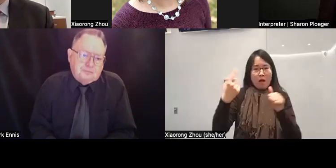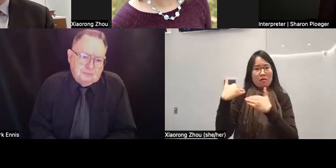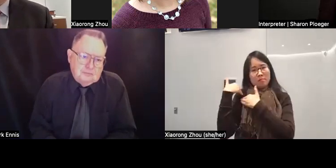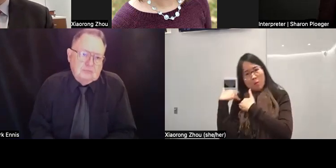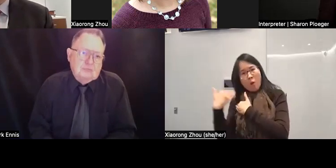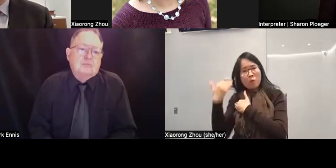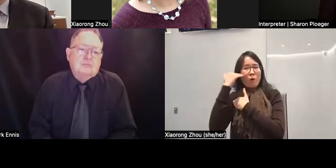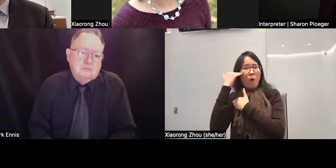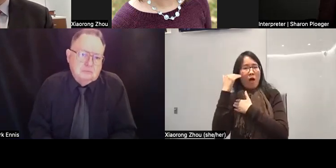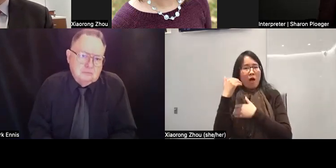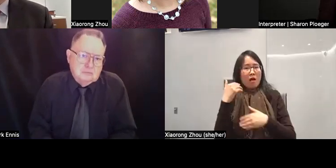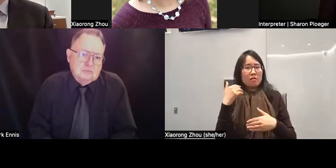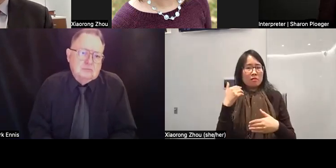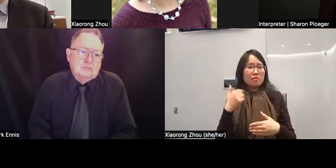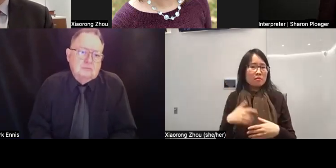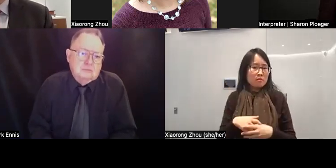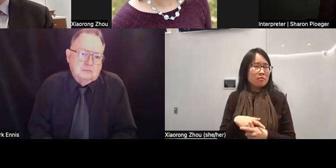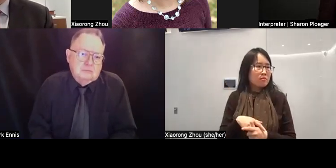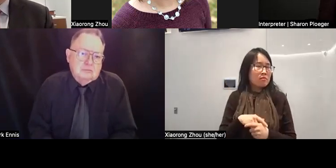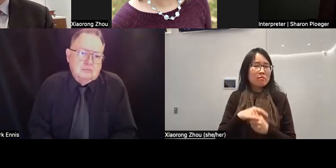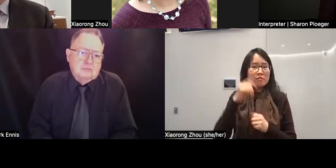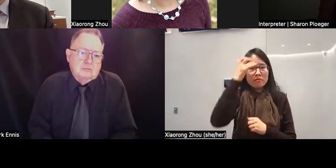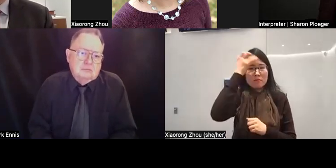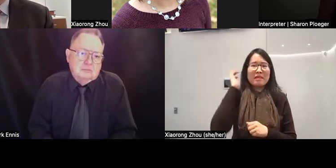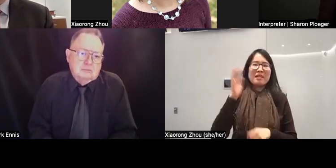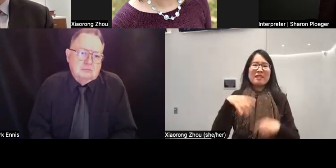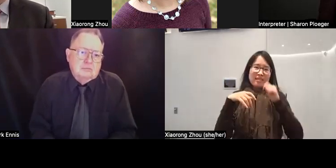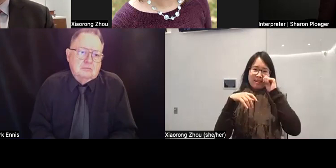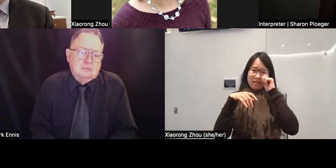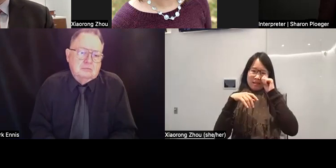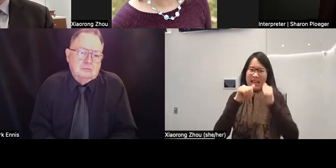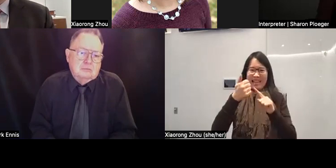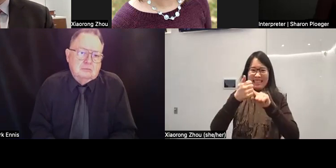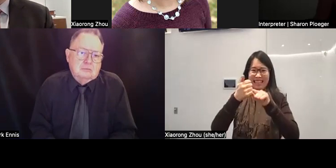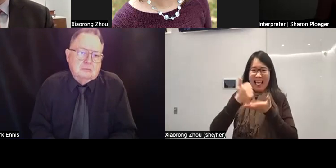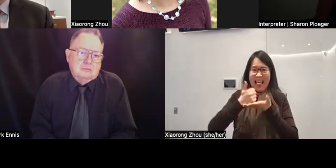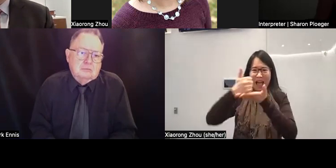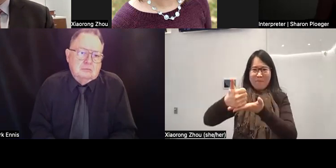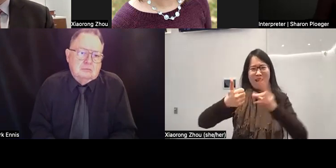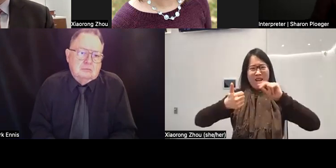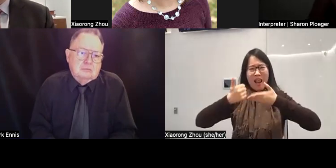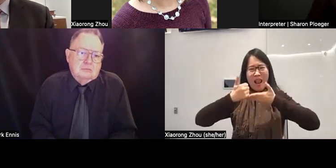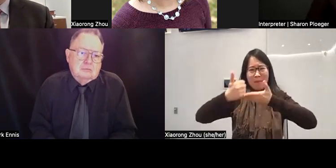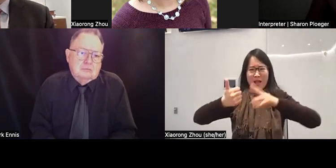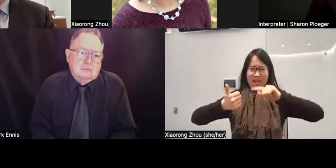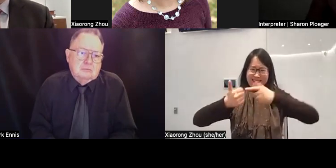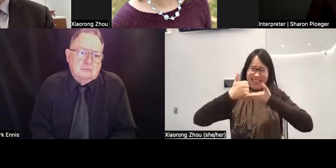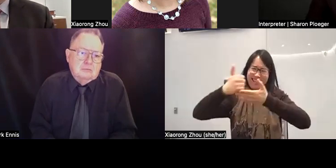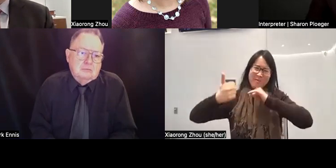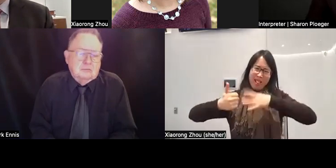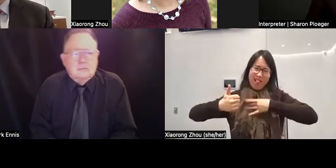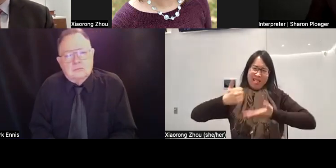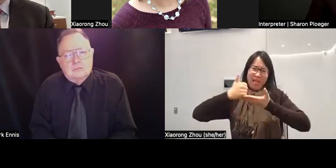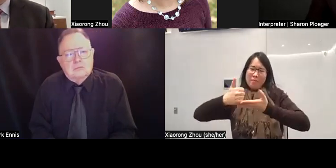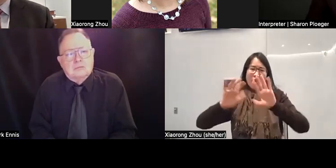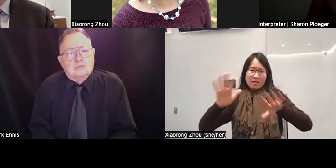the community about things, and allowing other people to be involved in learning. It's not